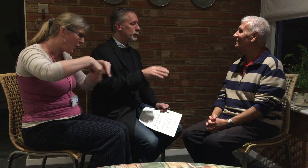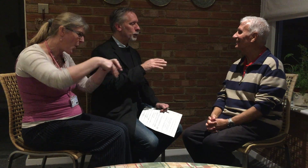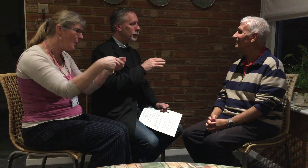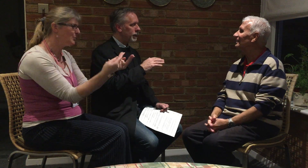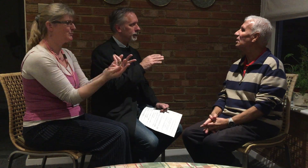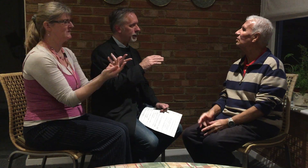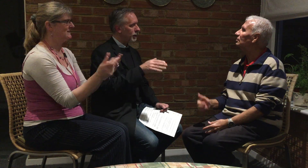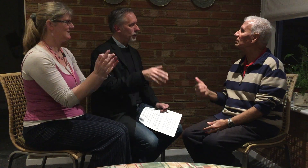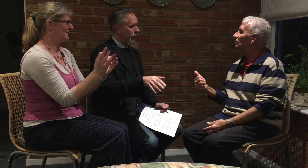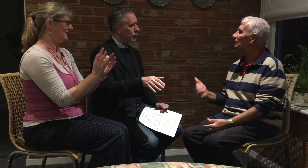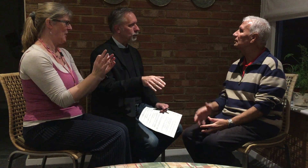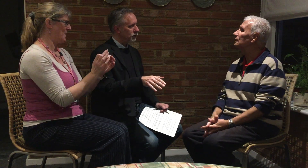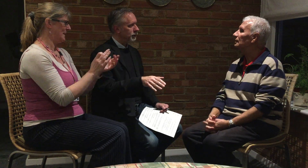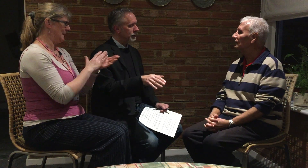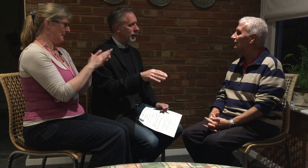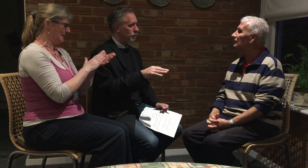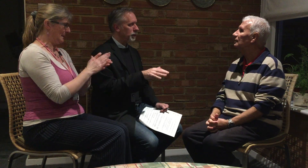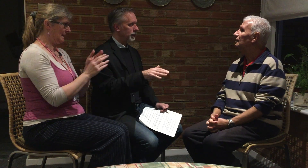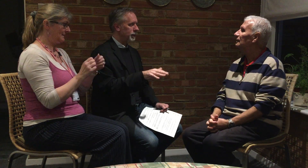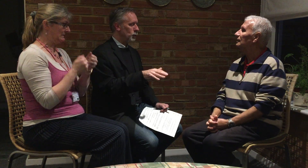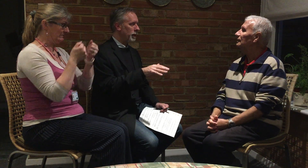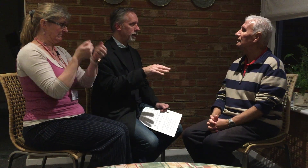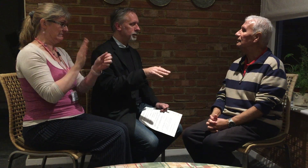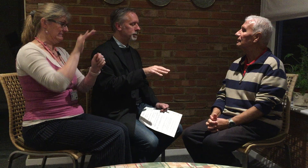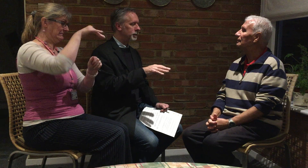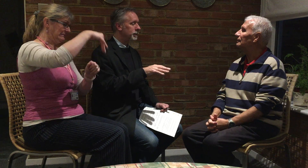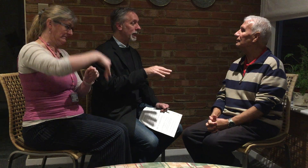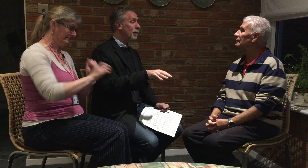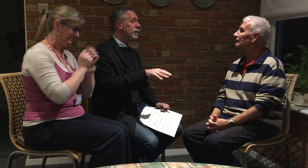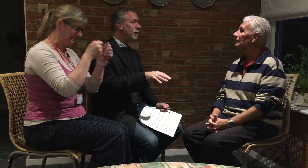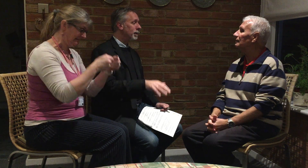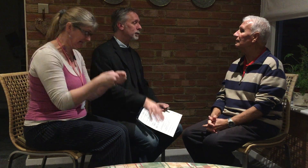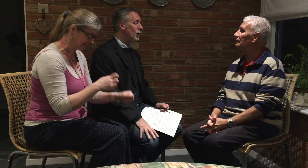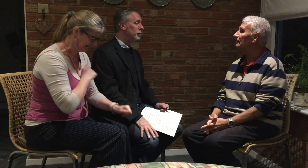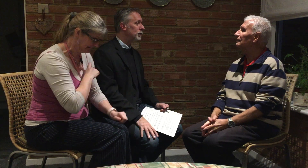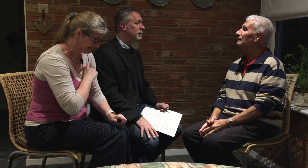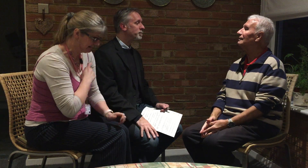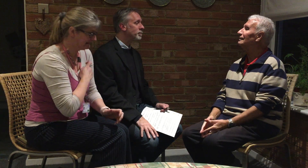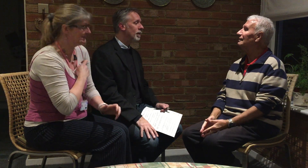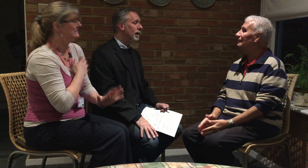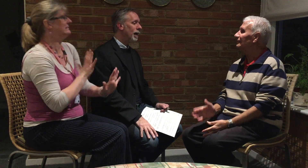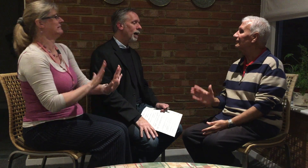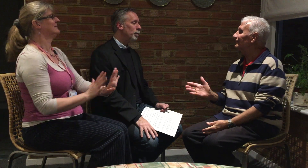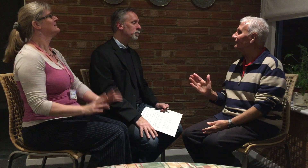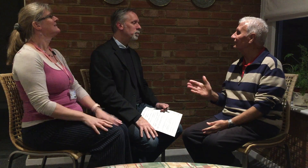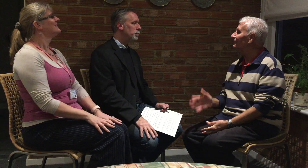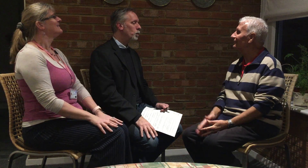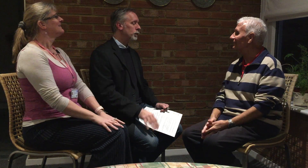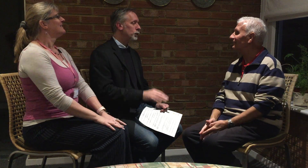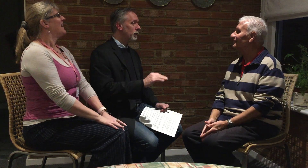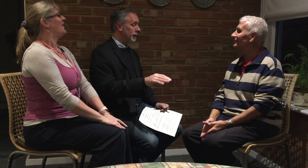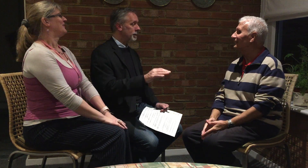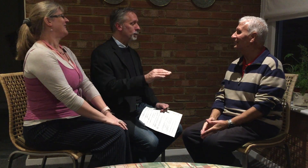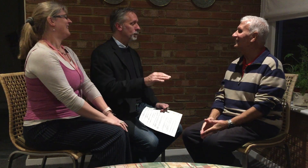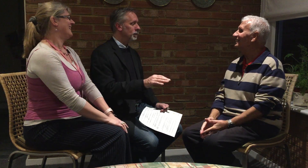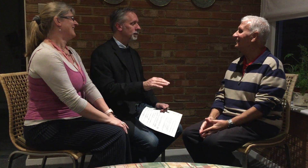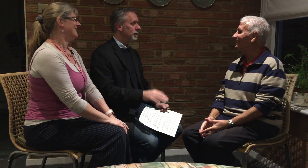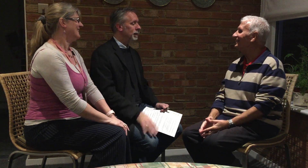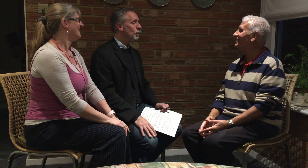So getting down the hill can be a little bit scary at times. But once you get